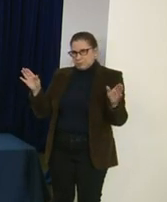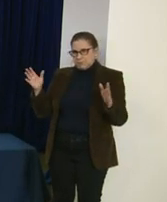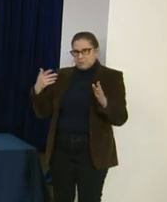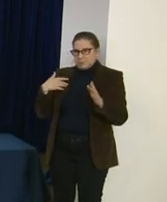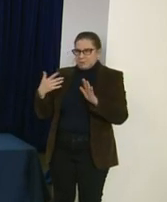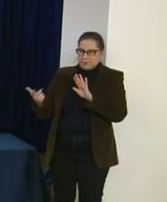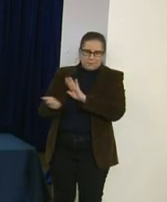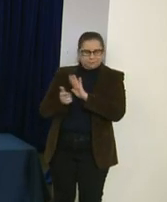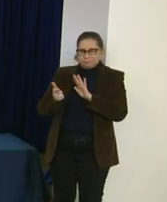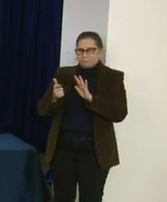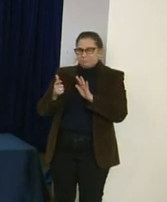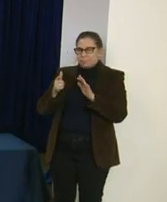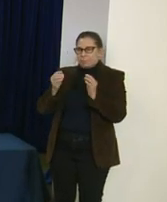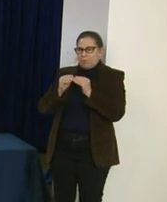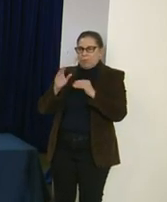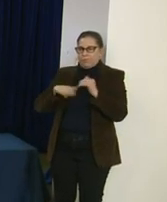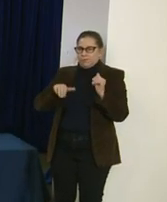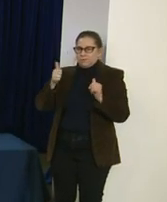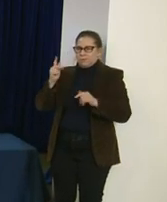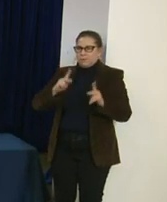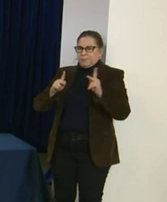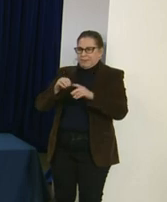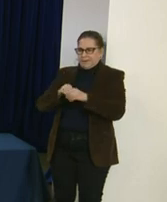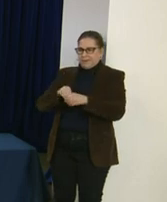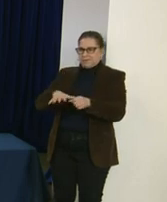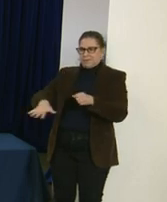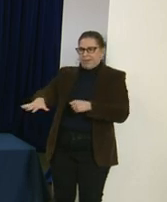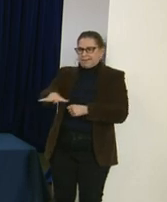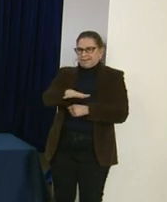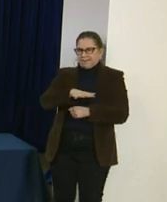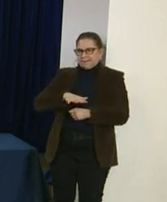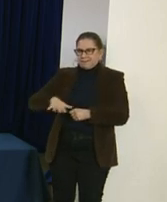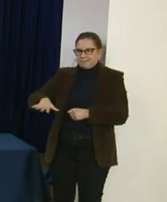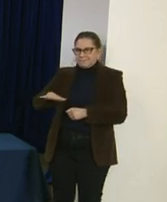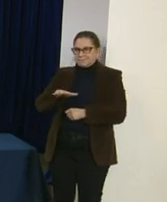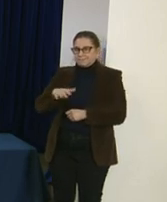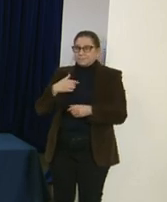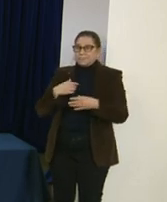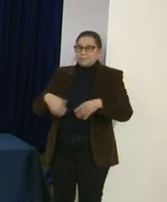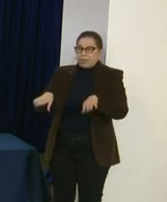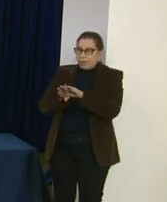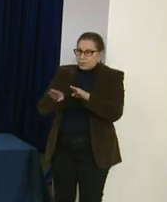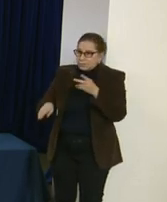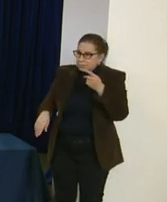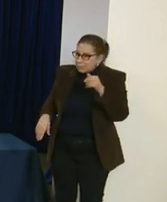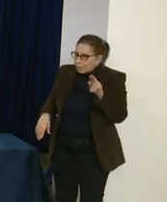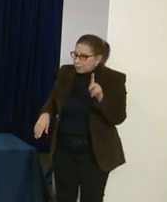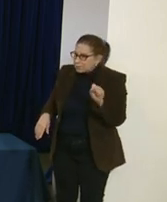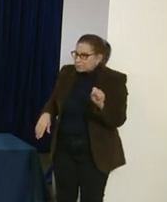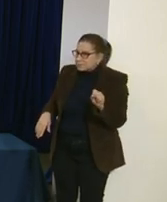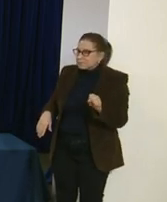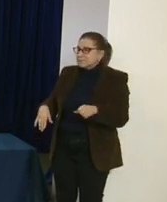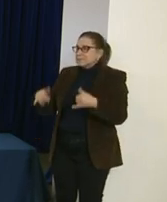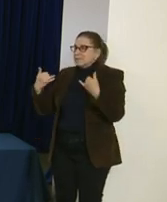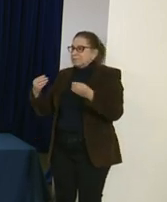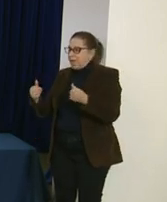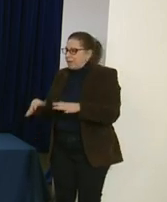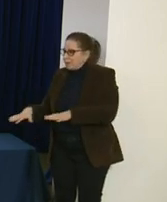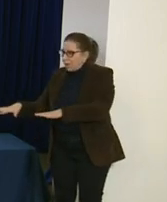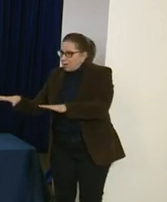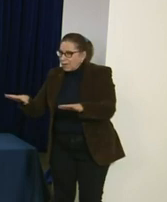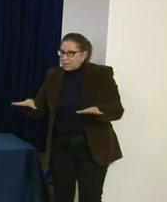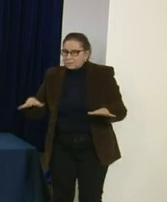public parks and playgrounds because we saw many people gathering in large groups or playing in group